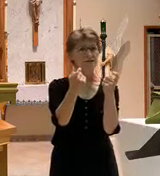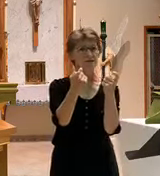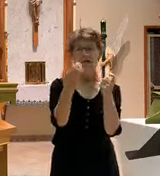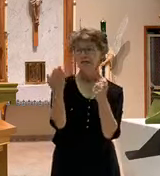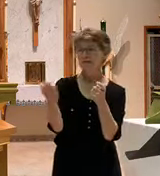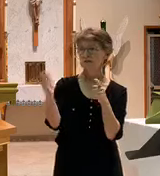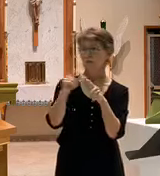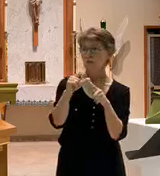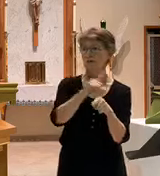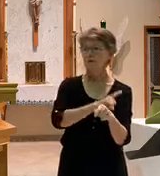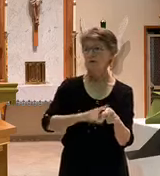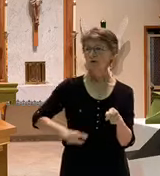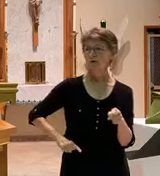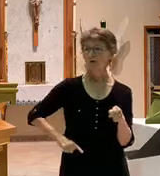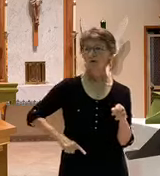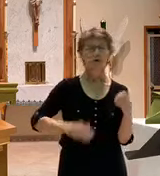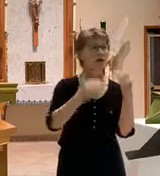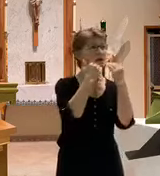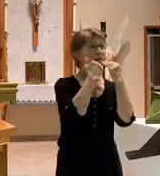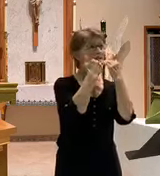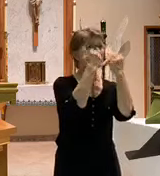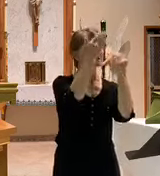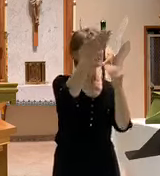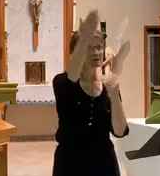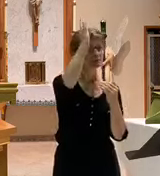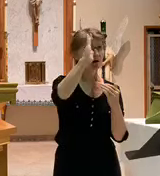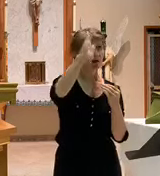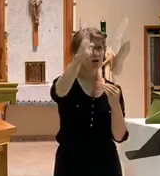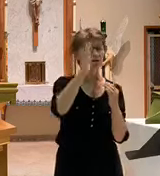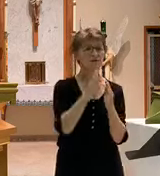The word of the Lord. Thanks be to God.